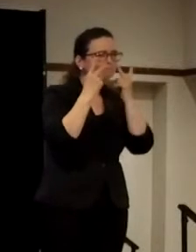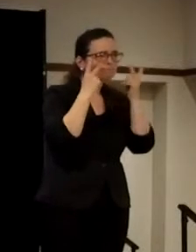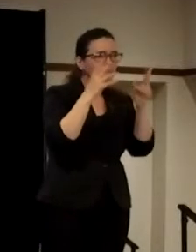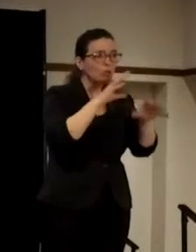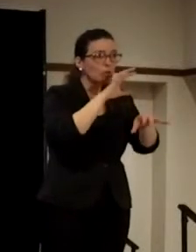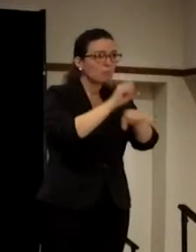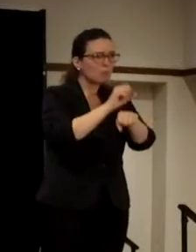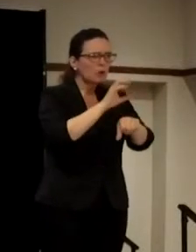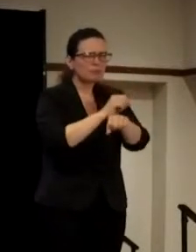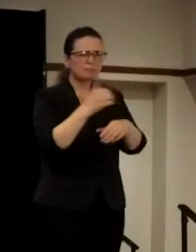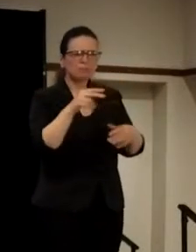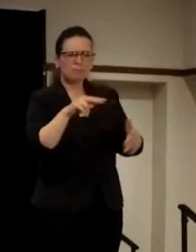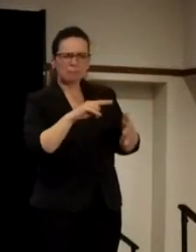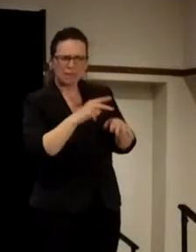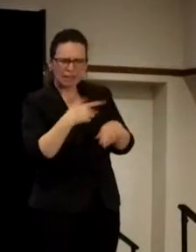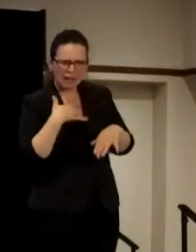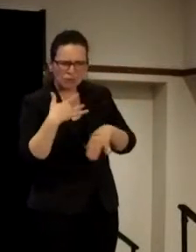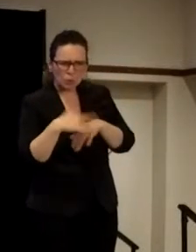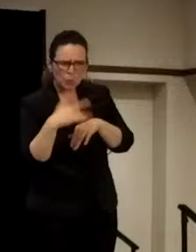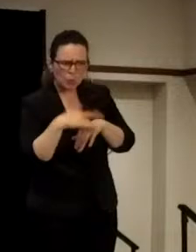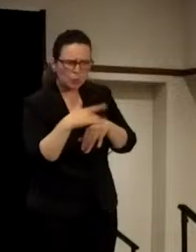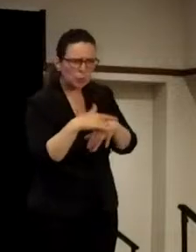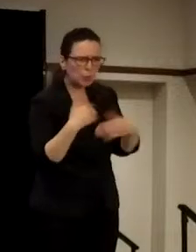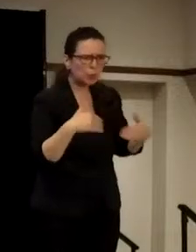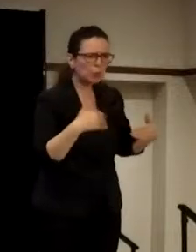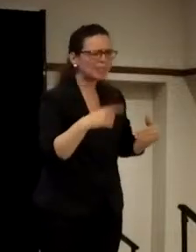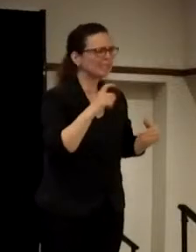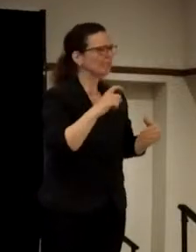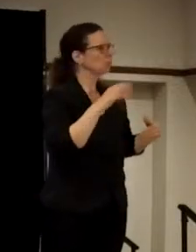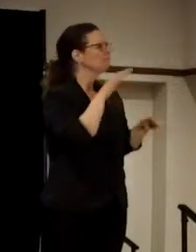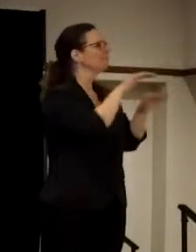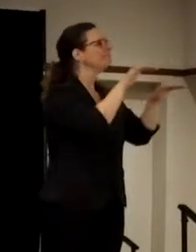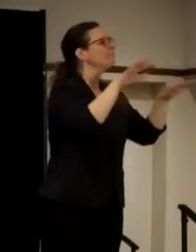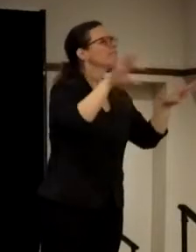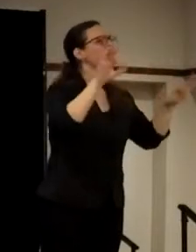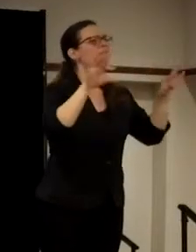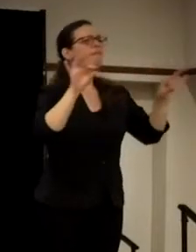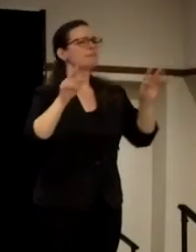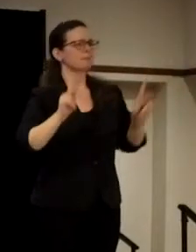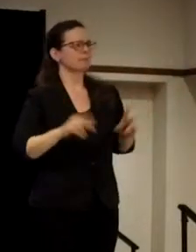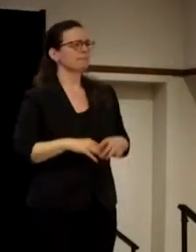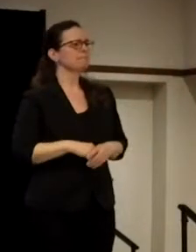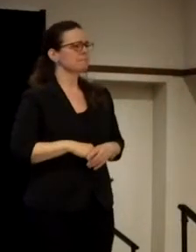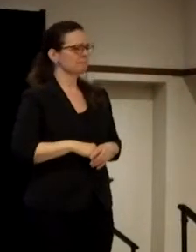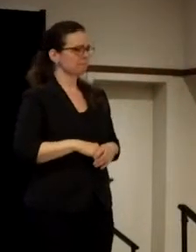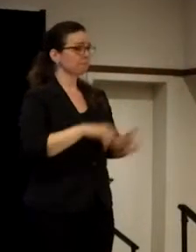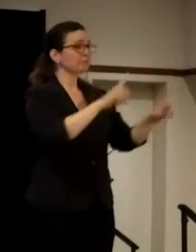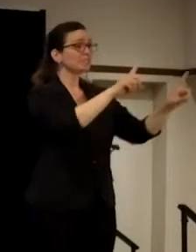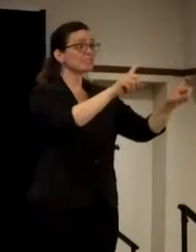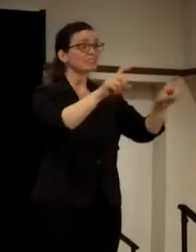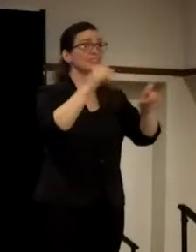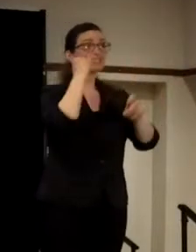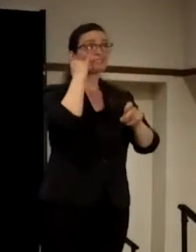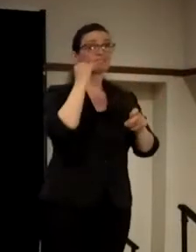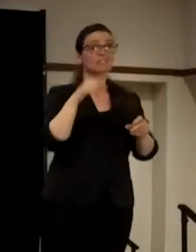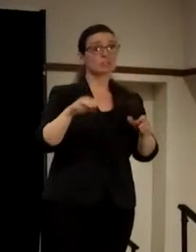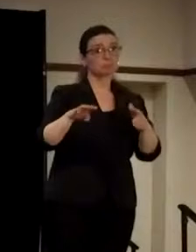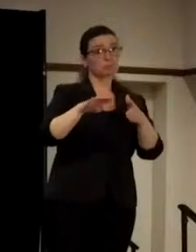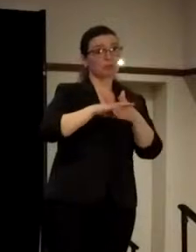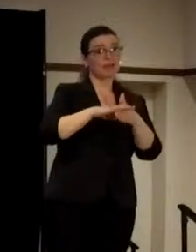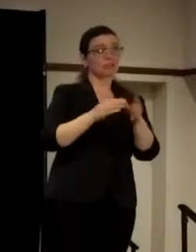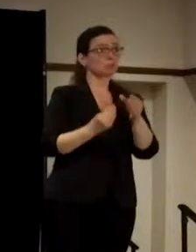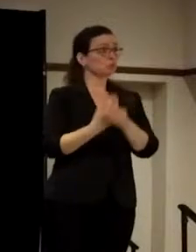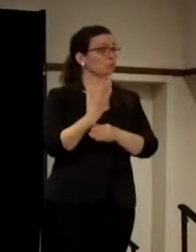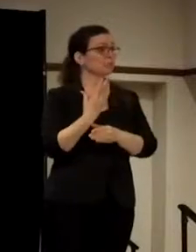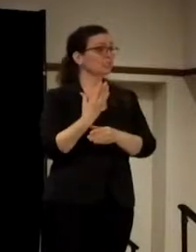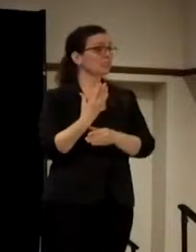unused. Looking at testing, please, if you're on spring break and you're just getting back home, please consider getting a test, especially if you haven't